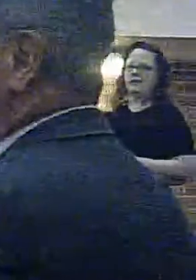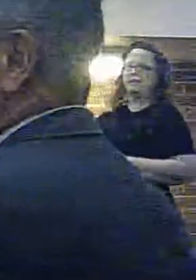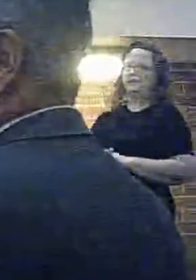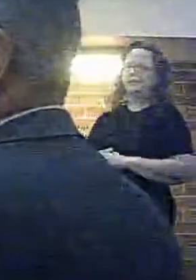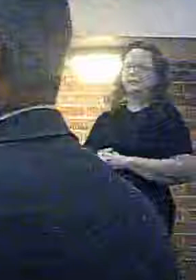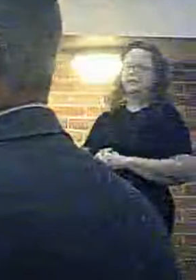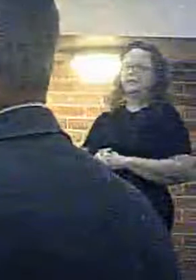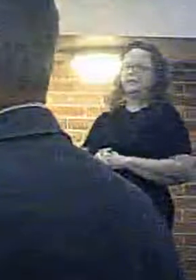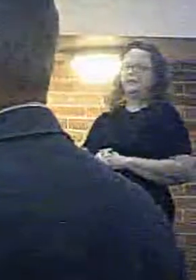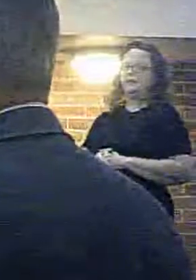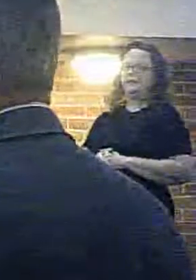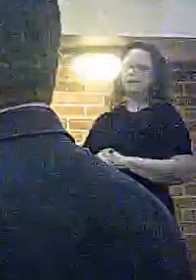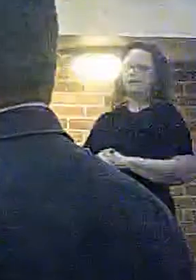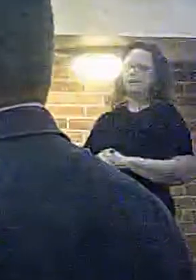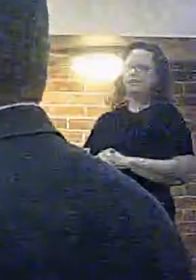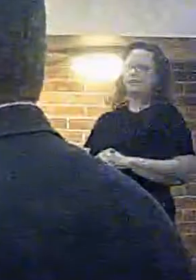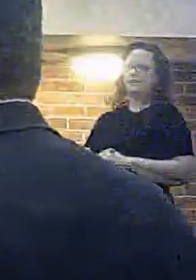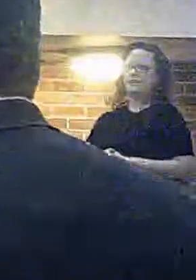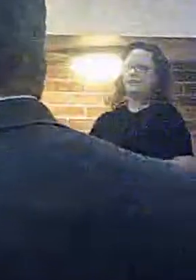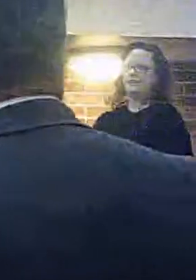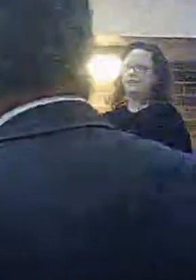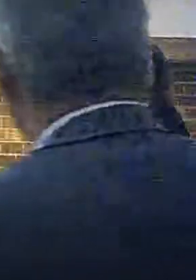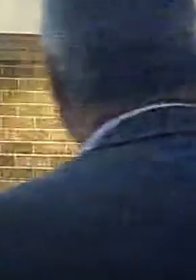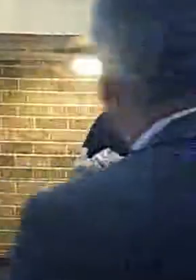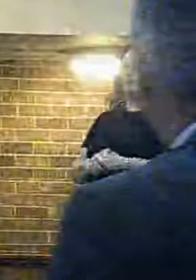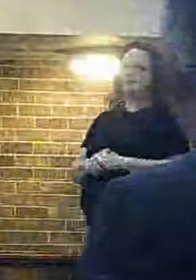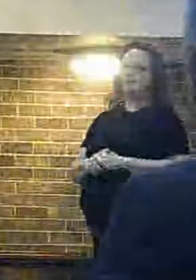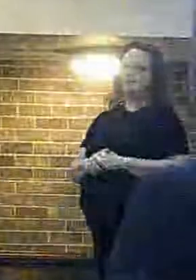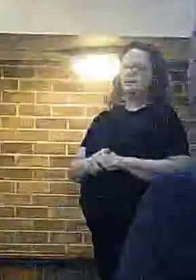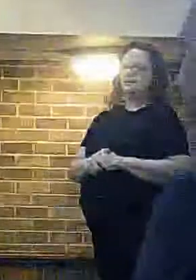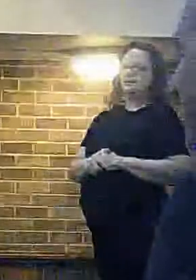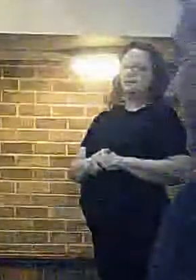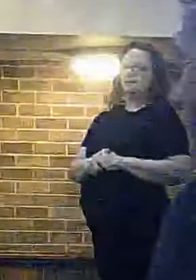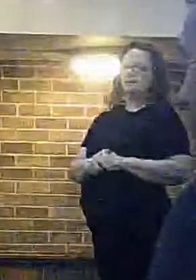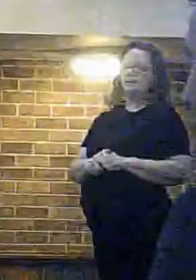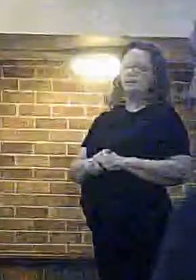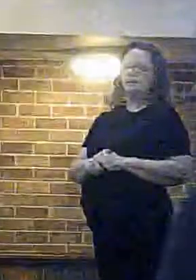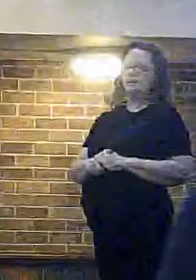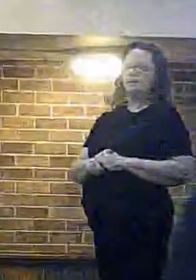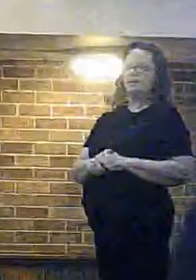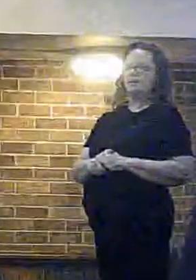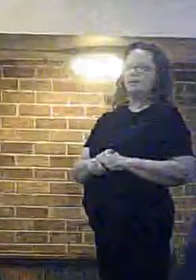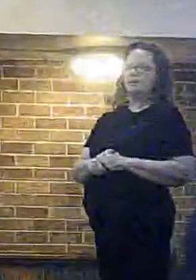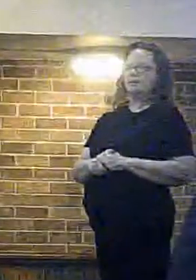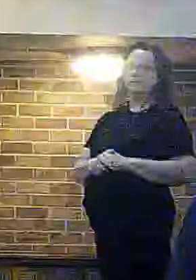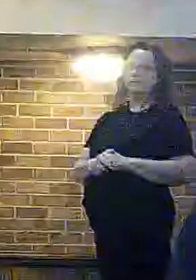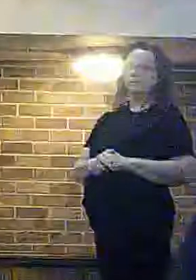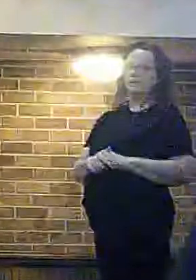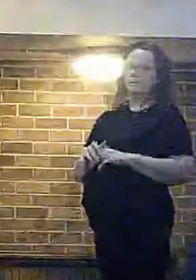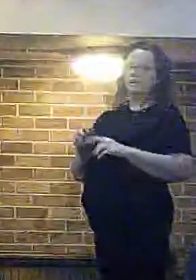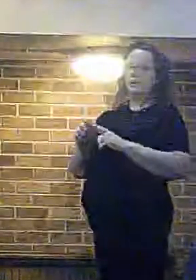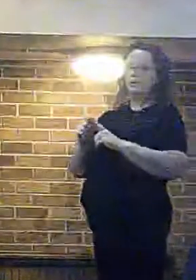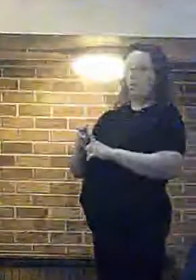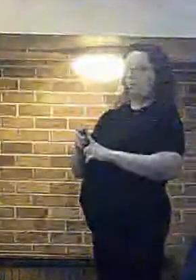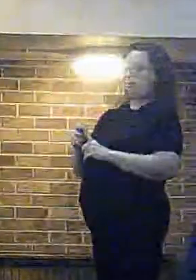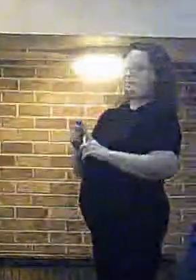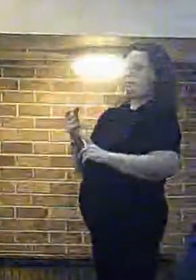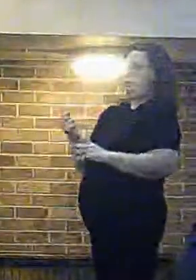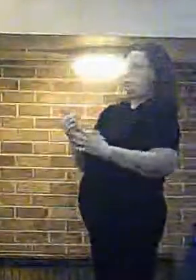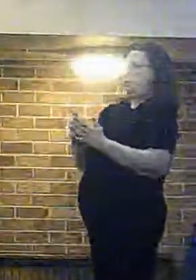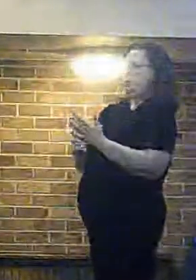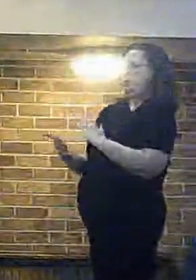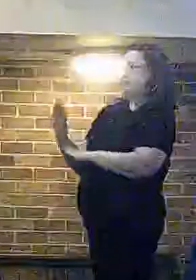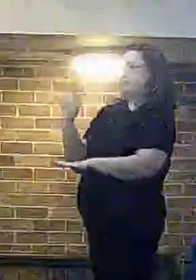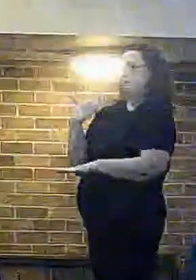cannot hear you. I've come from the other room. You may have come from the other room, but you can't speak from there. They can't hear you in there, so there's no point. Going back to a point that Sonia a few moments ago,